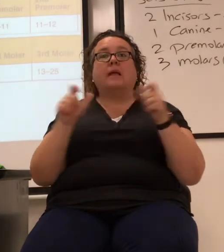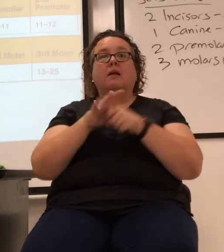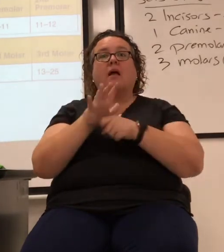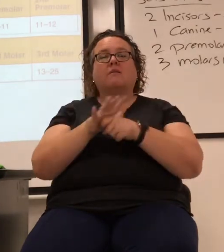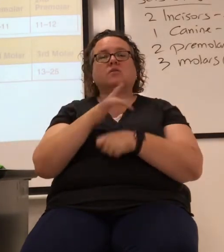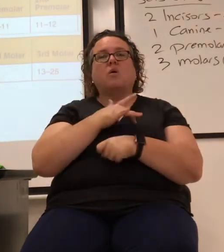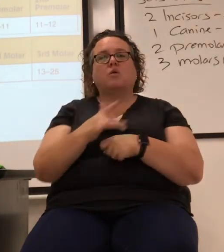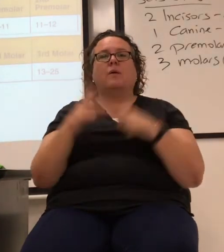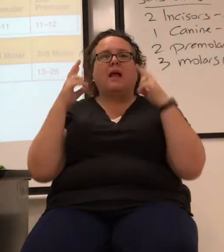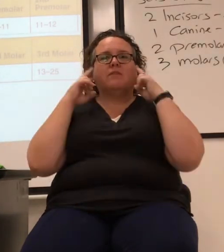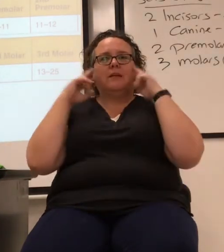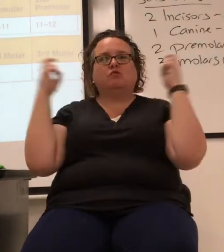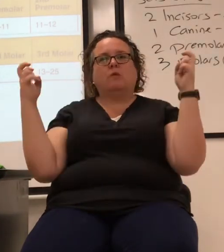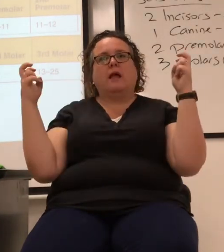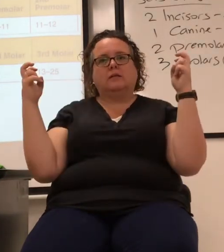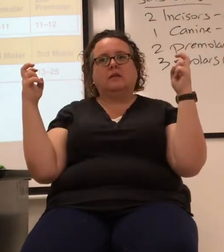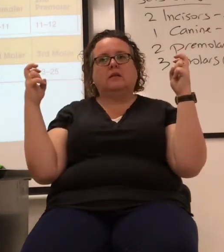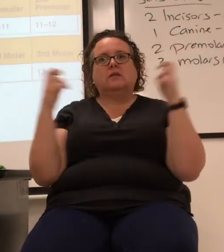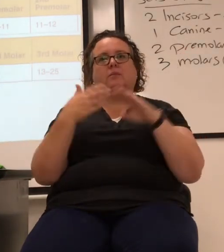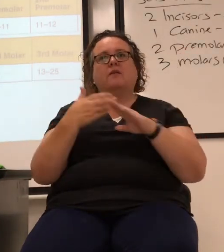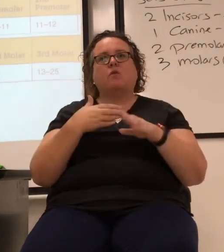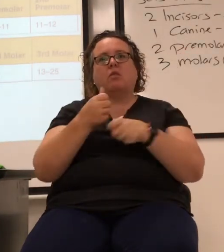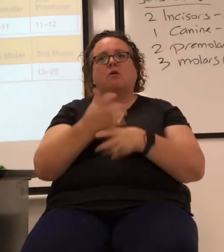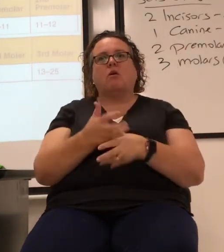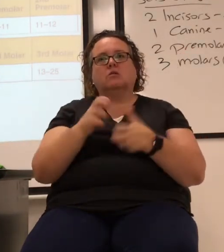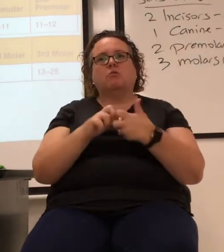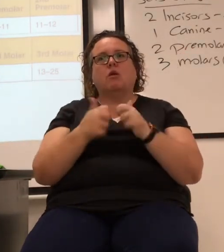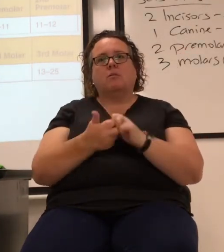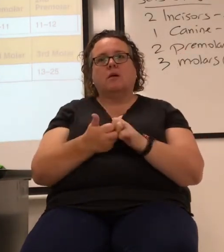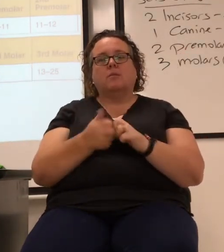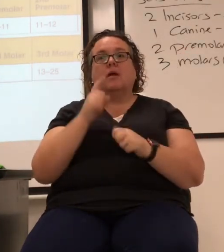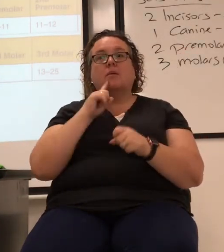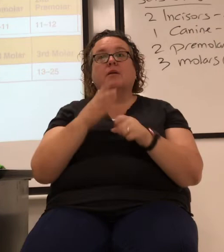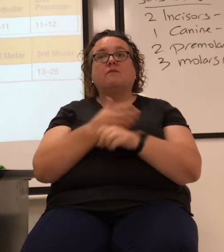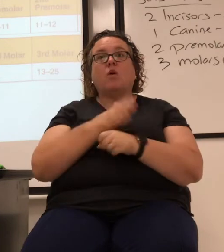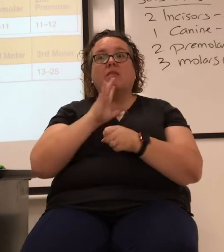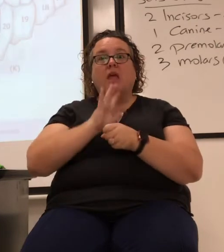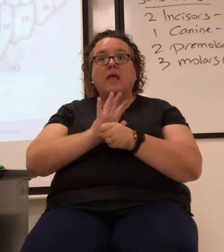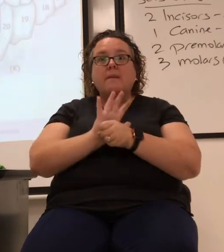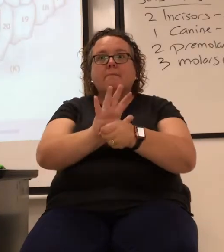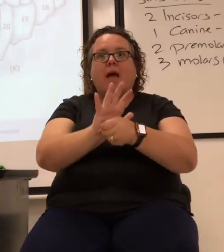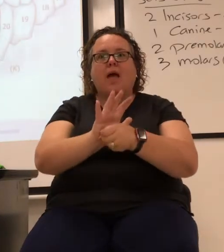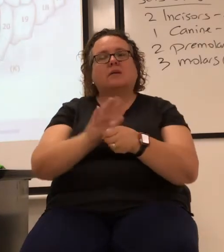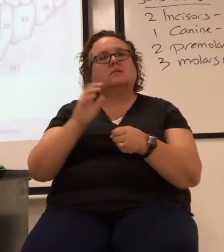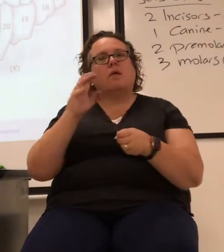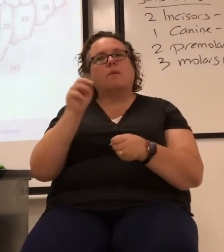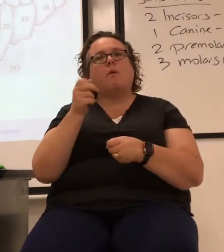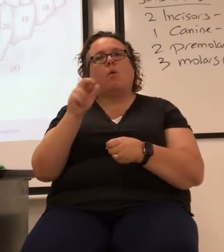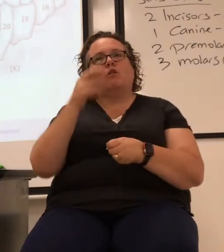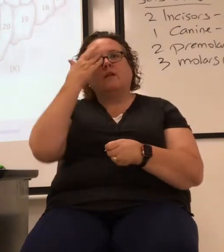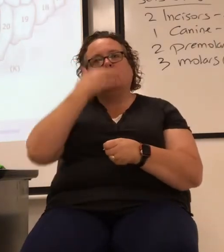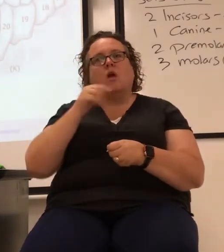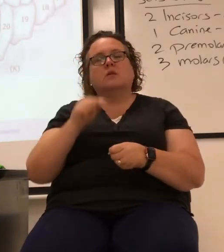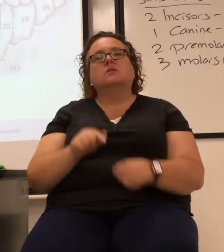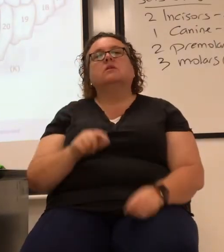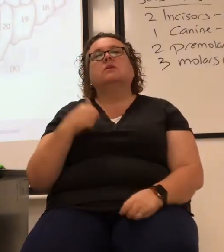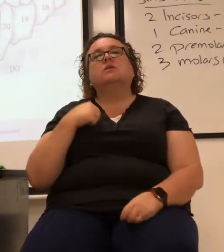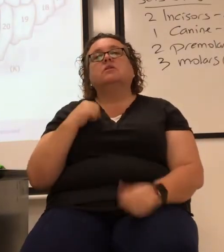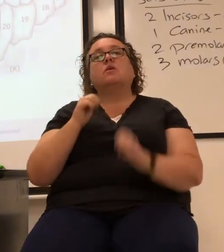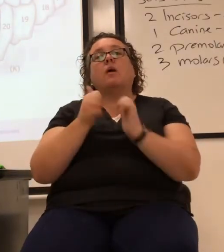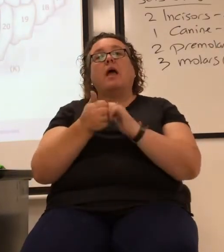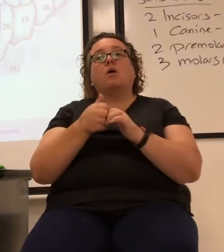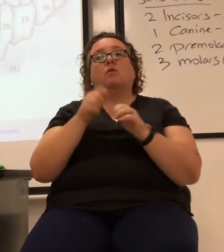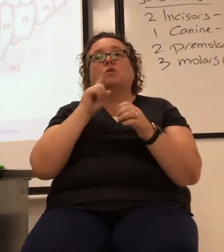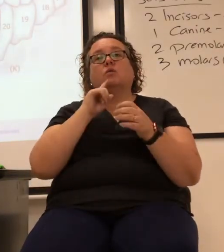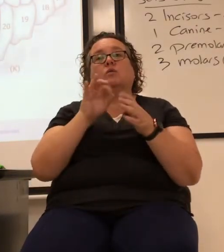extracted, okay, before they cause a problem, before they impact the molar in front of it. And here's how you code the teeth. You just